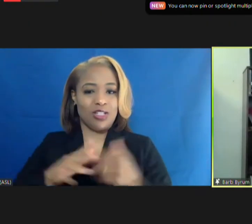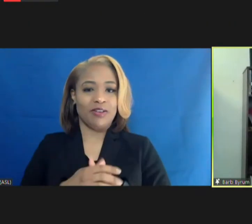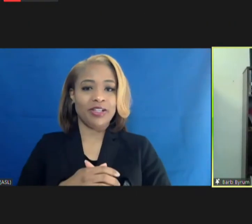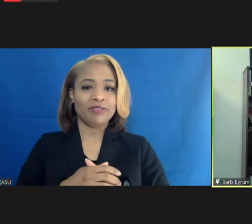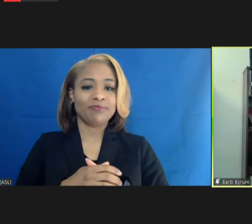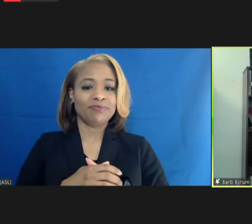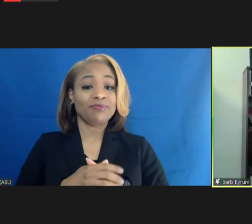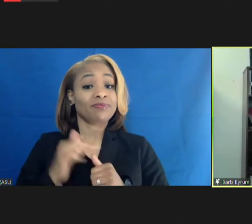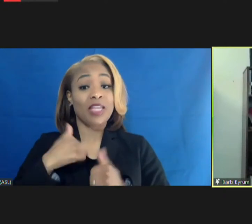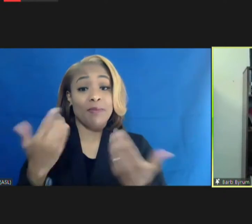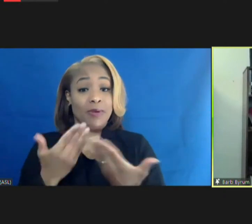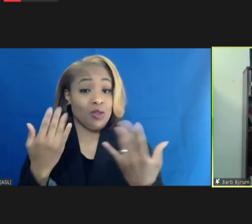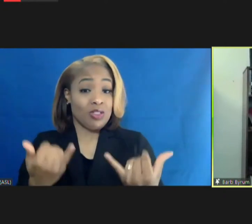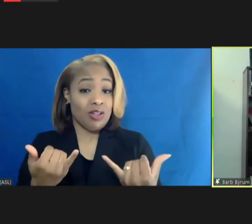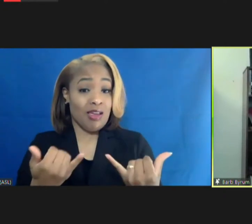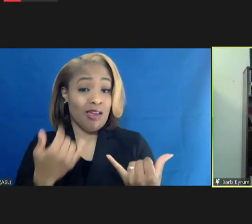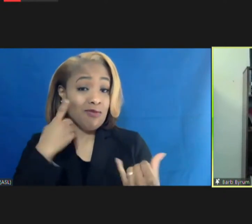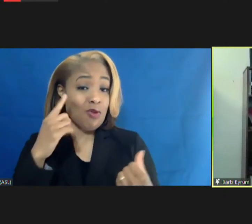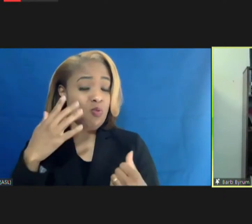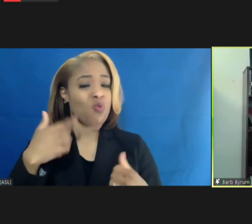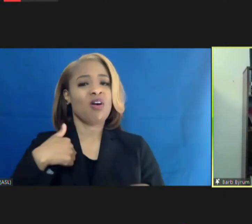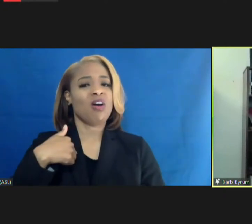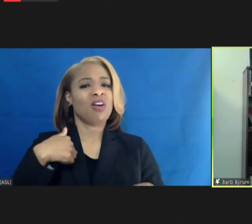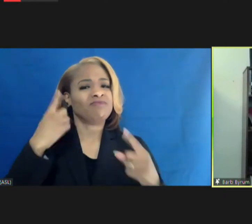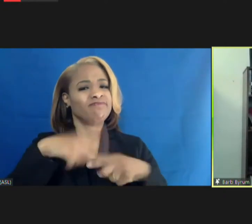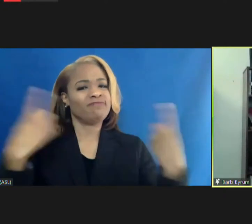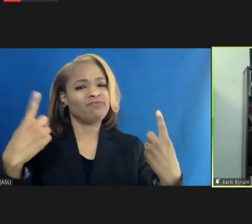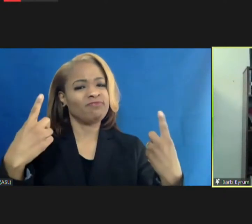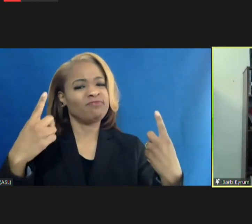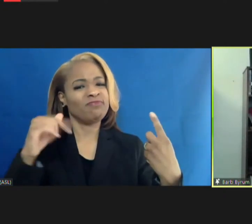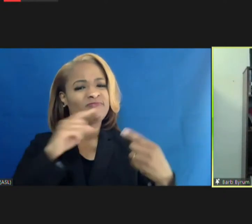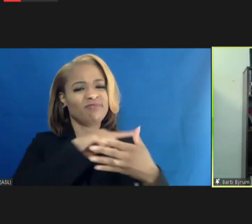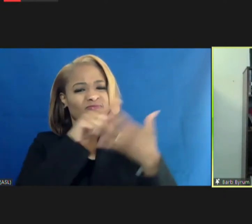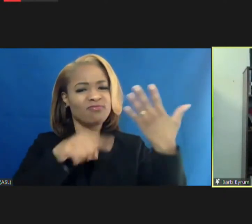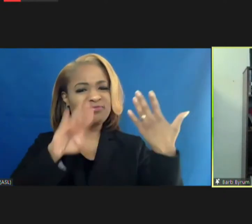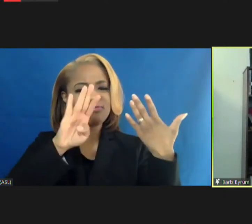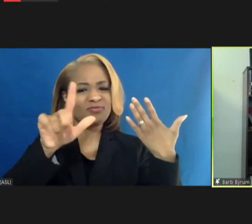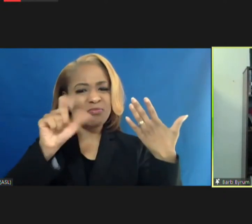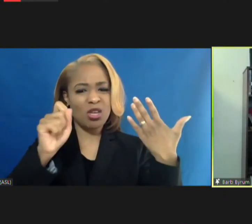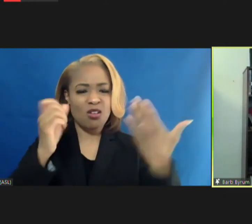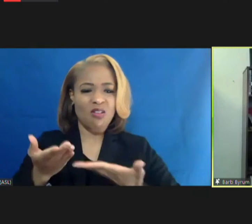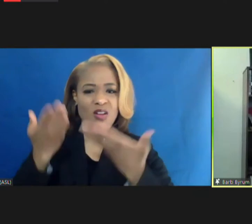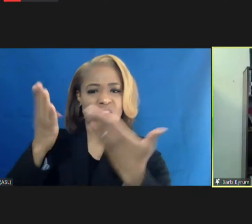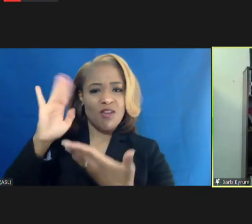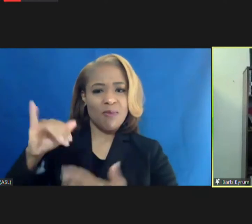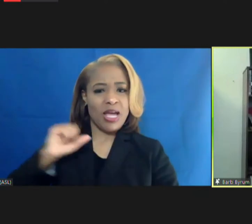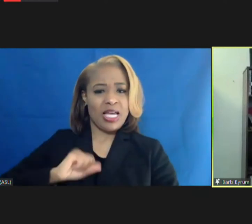I'm here today to stand in opposition to this package of bills being offered